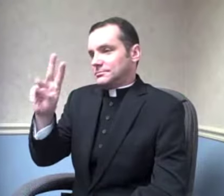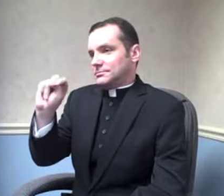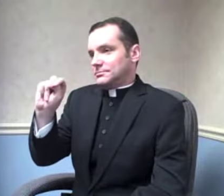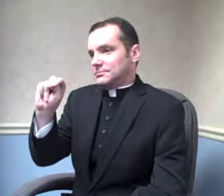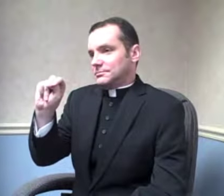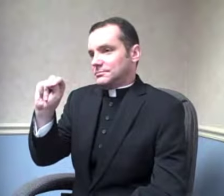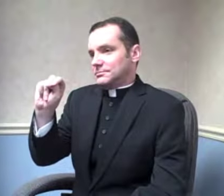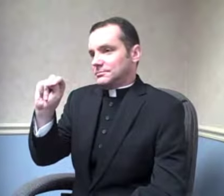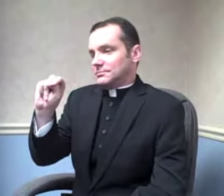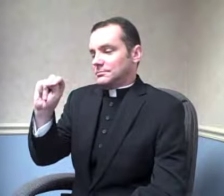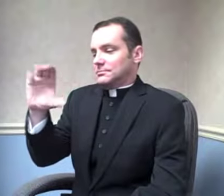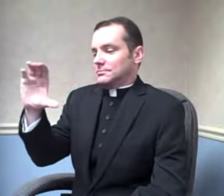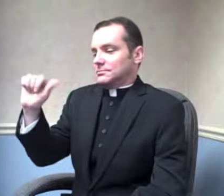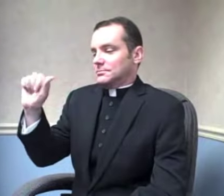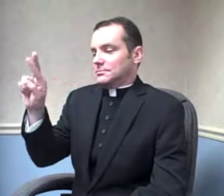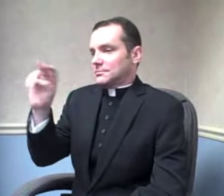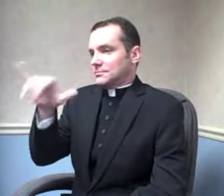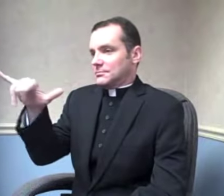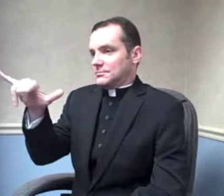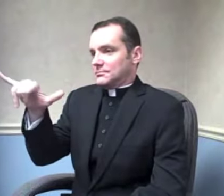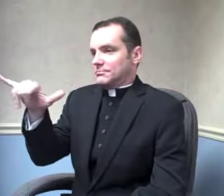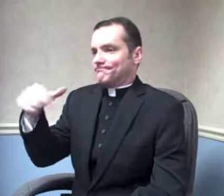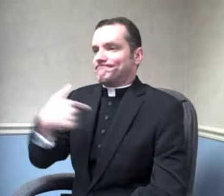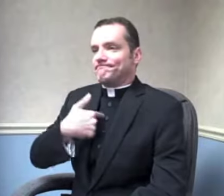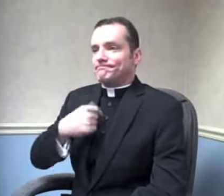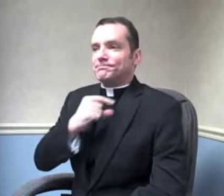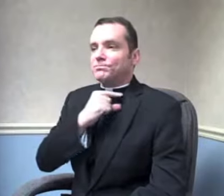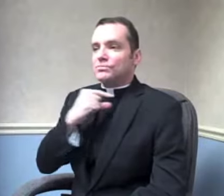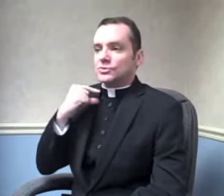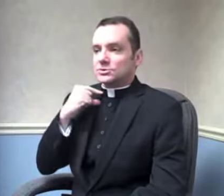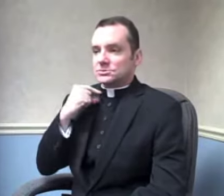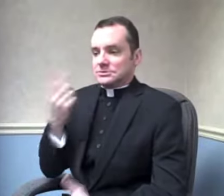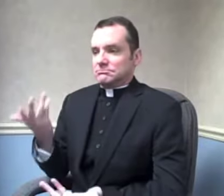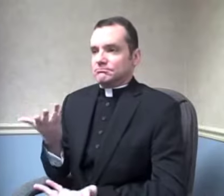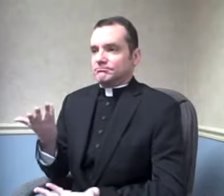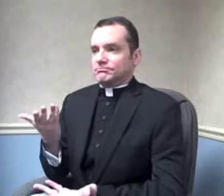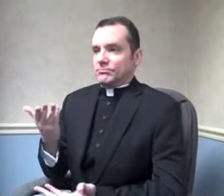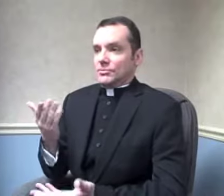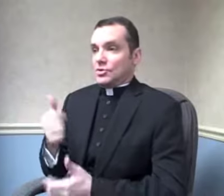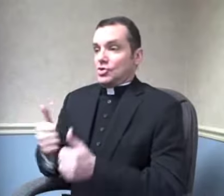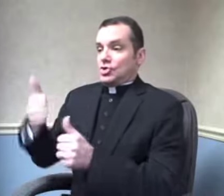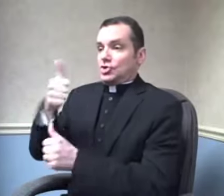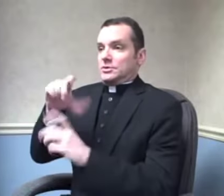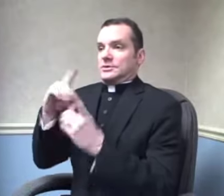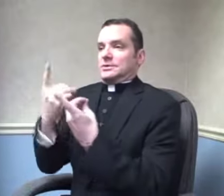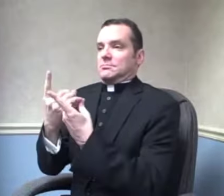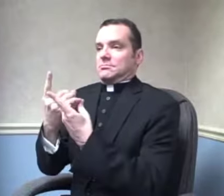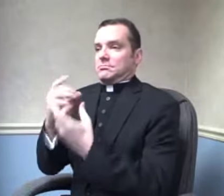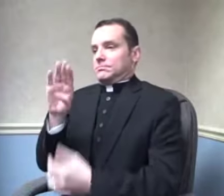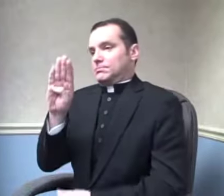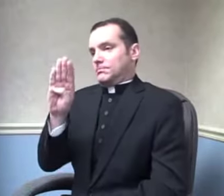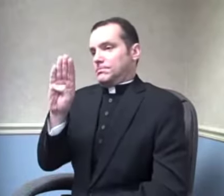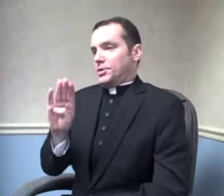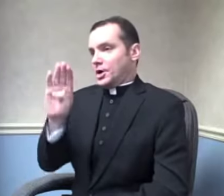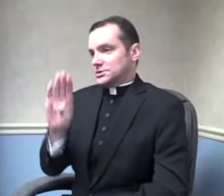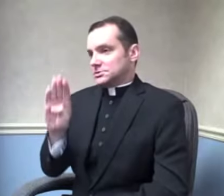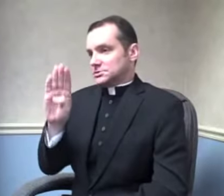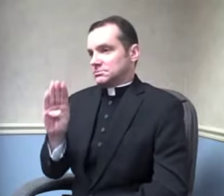Well, my name is Father Shawn Carey, and I'm a priest here in the Archdiocese